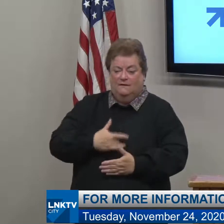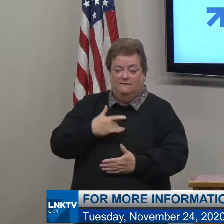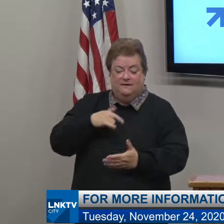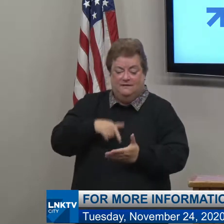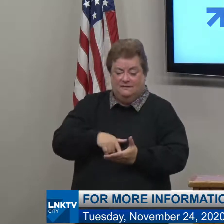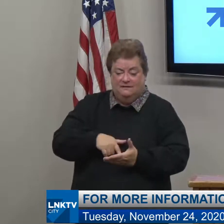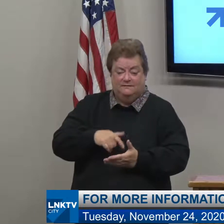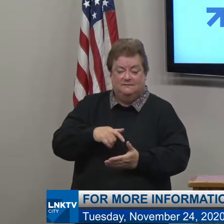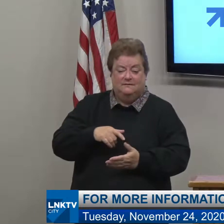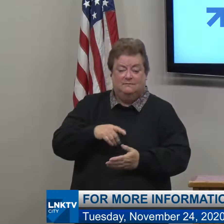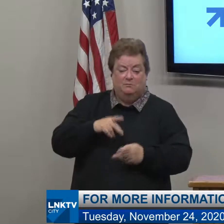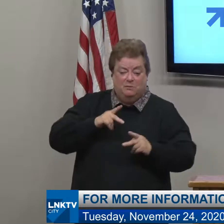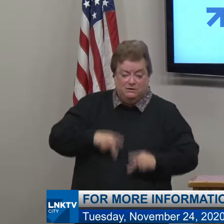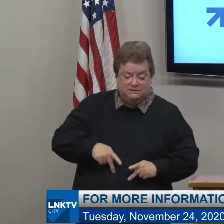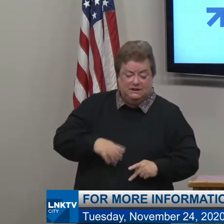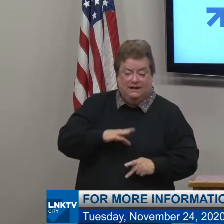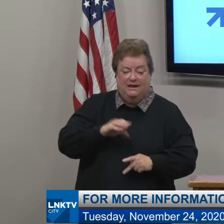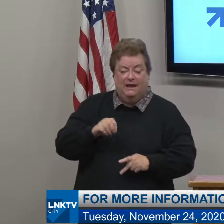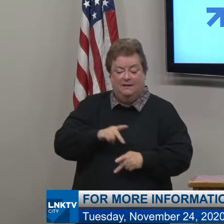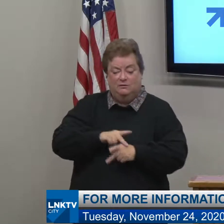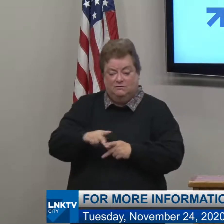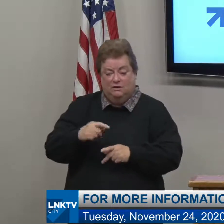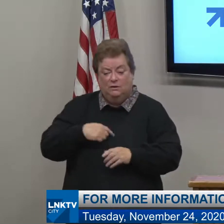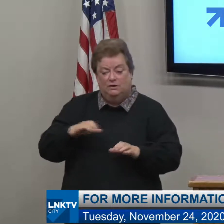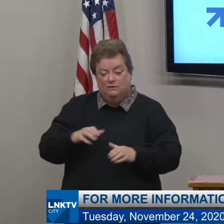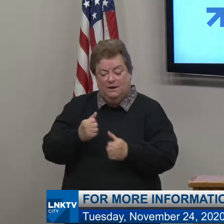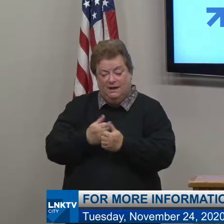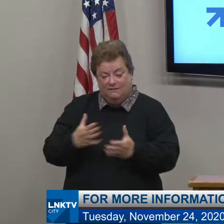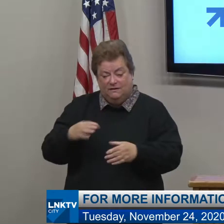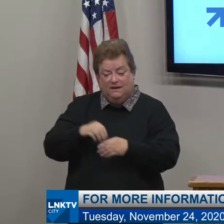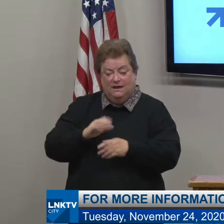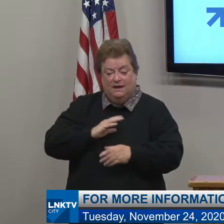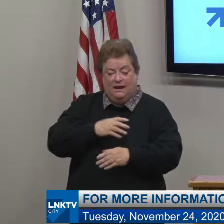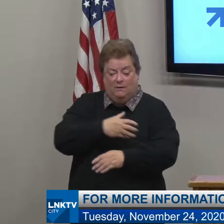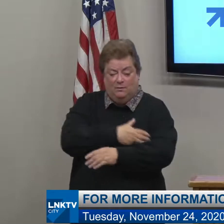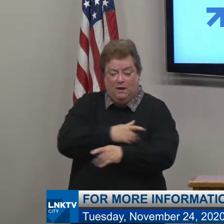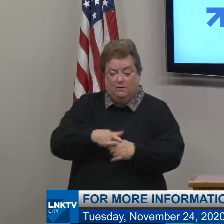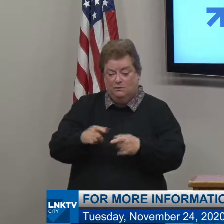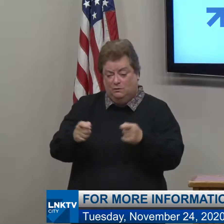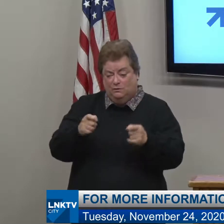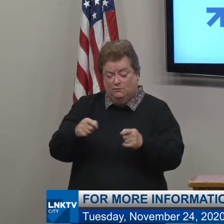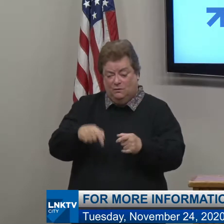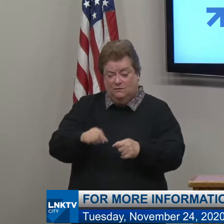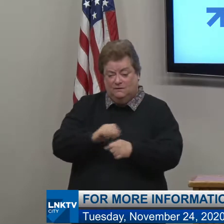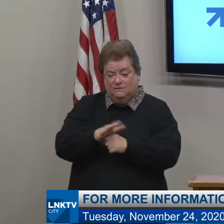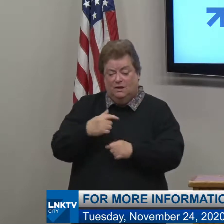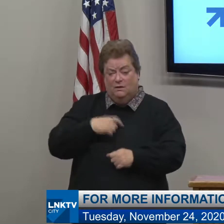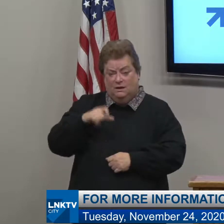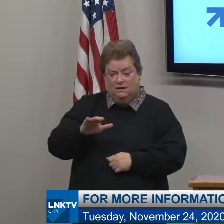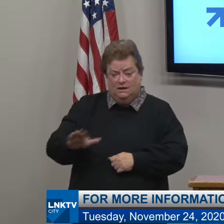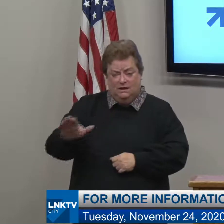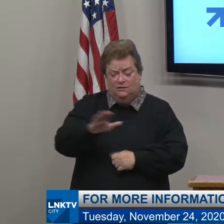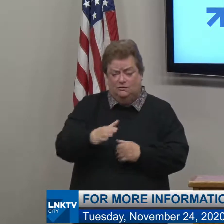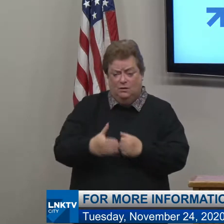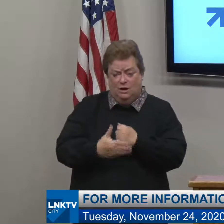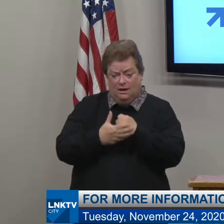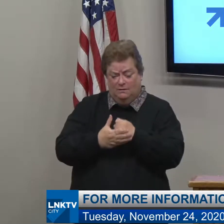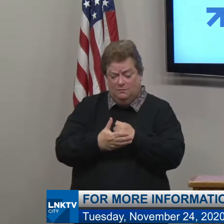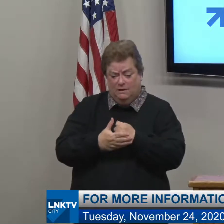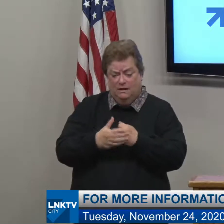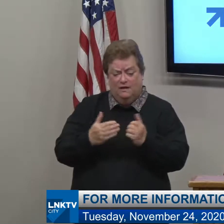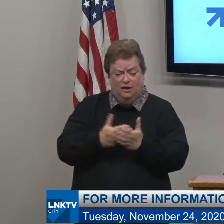professionally, and we're doing everything in our power to get in control of this virus. We need your help. These measures will